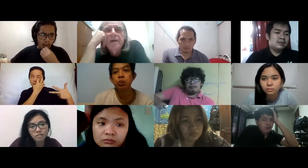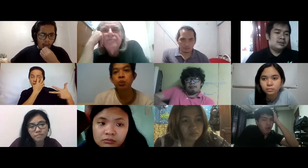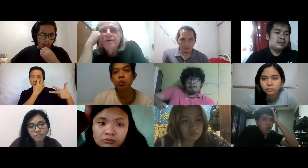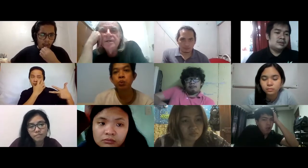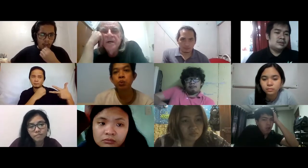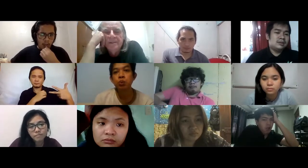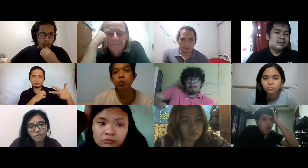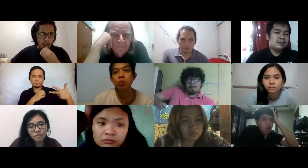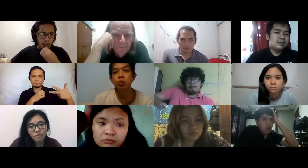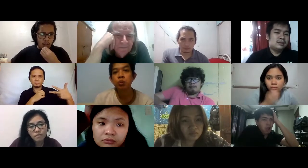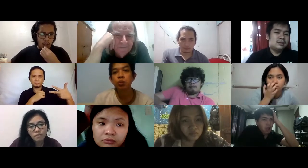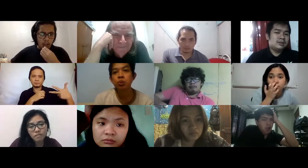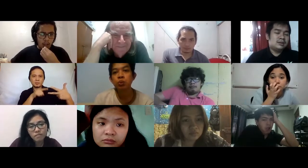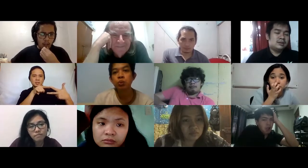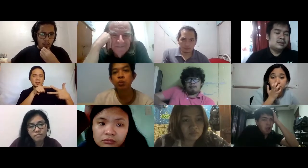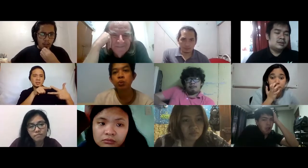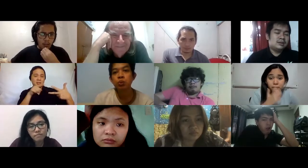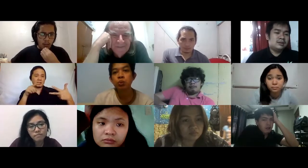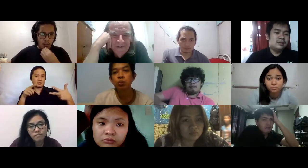deaf was King?